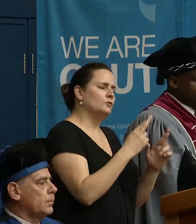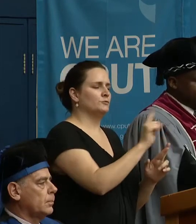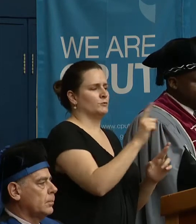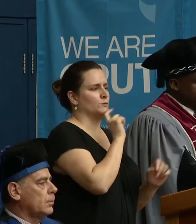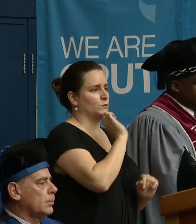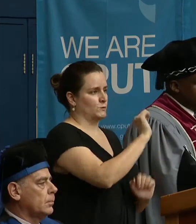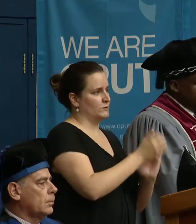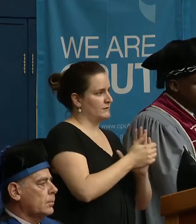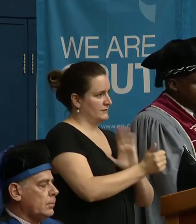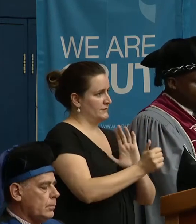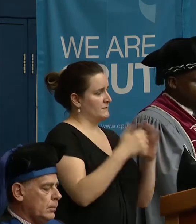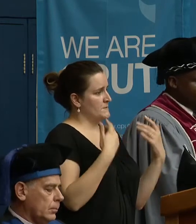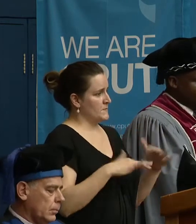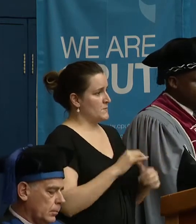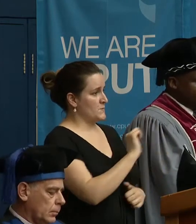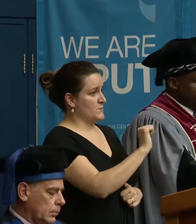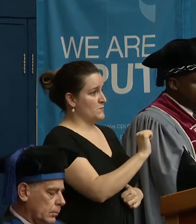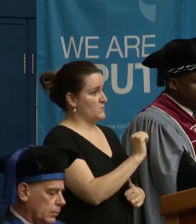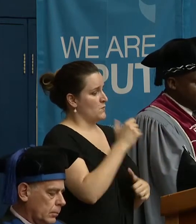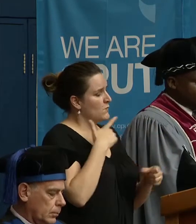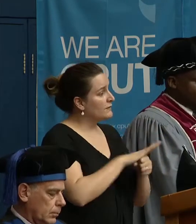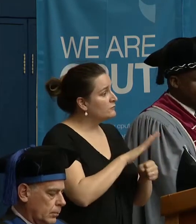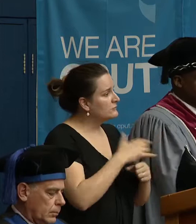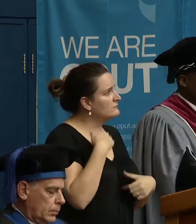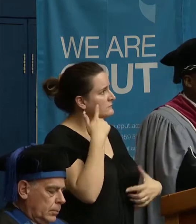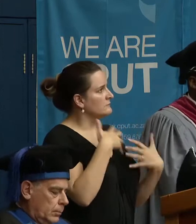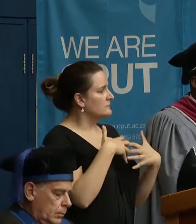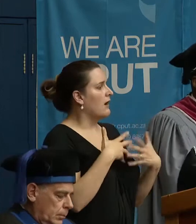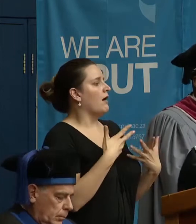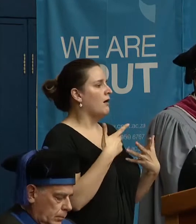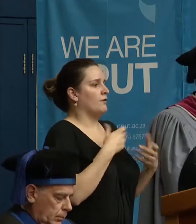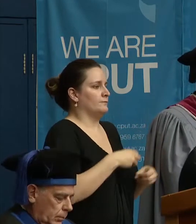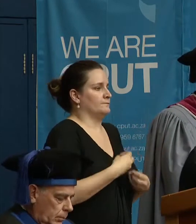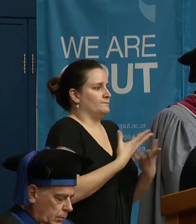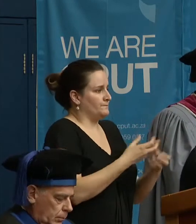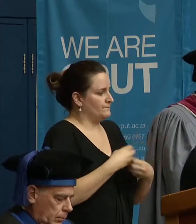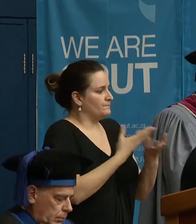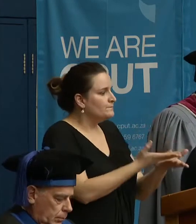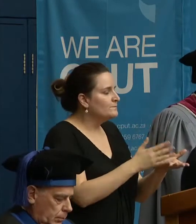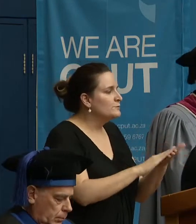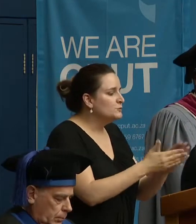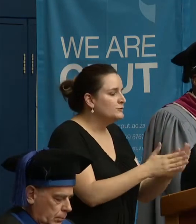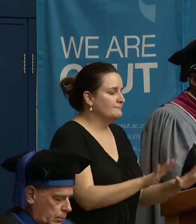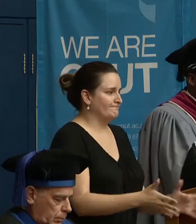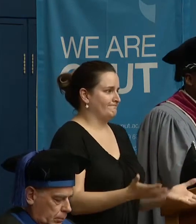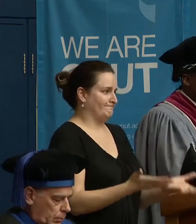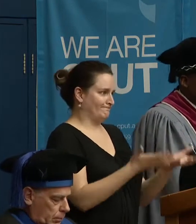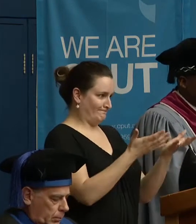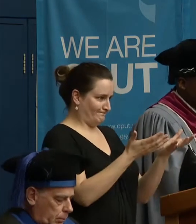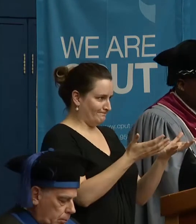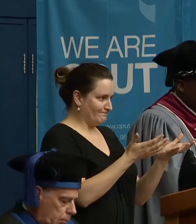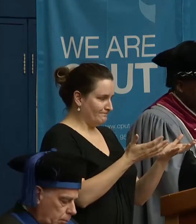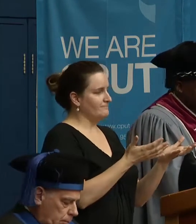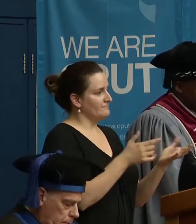special skills and your influence to put something back into those communities and to help contribute